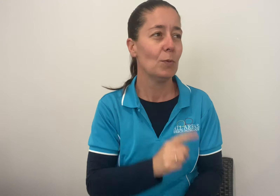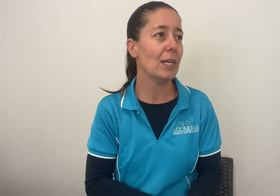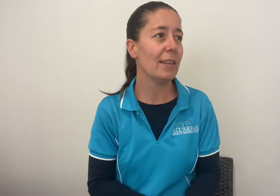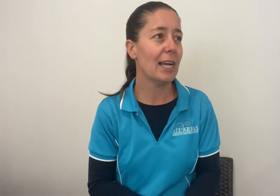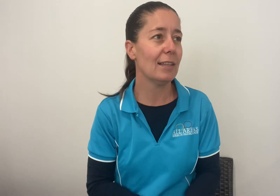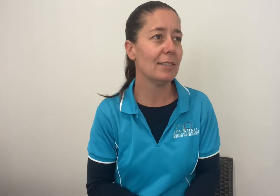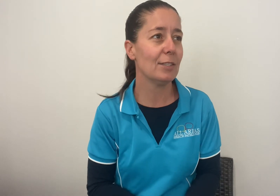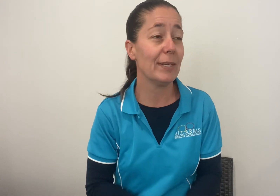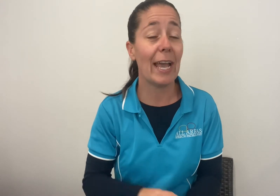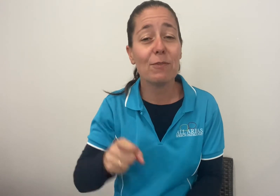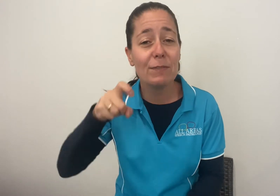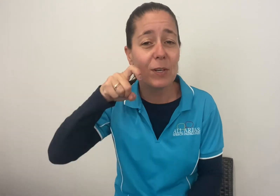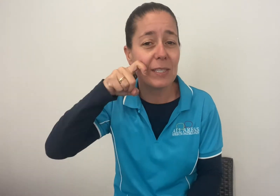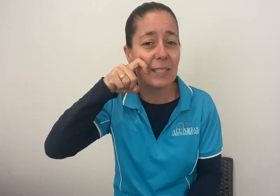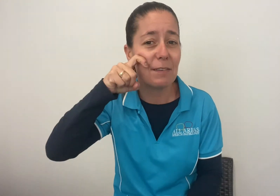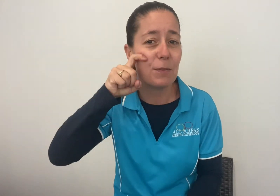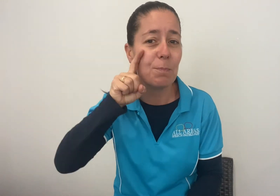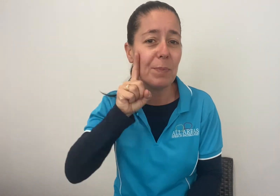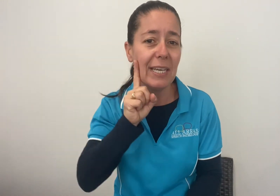other colours do we have? We've got the sign for pink